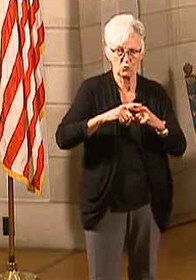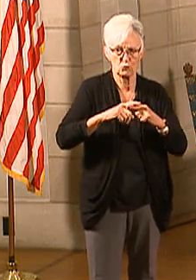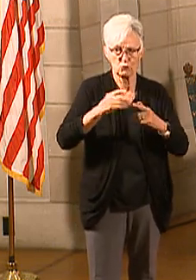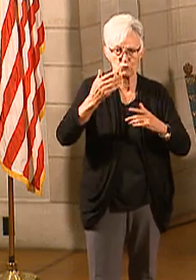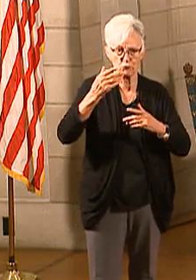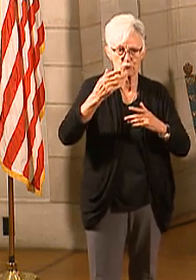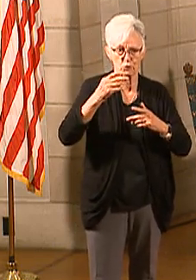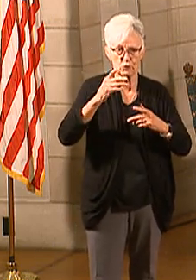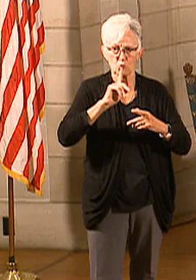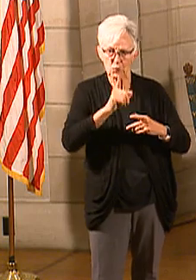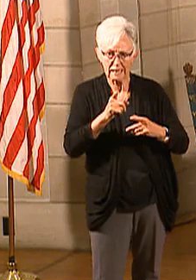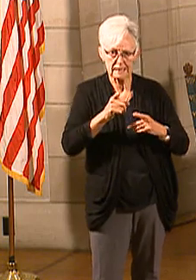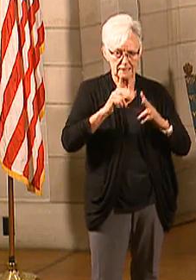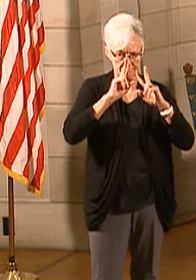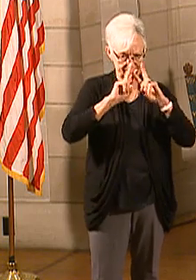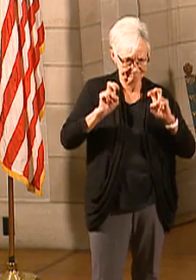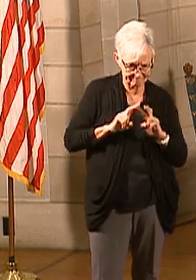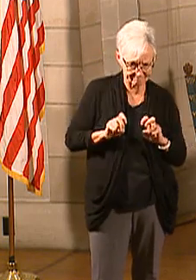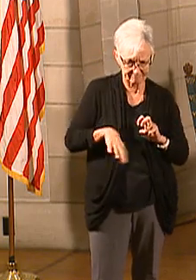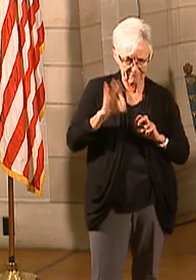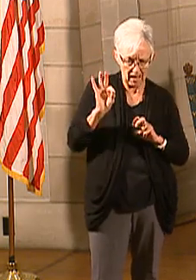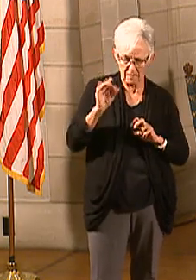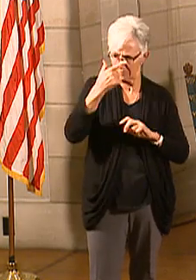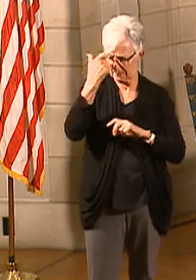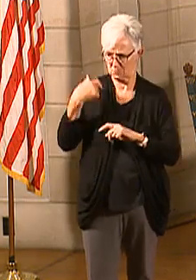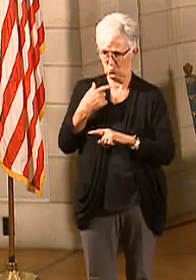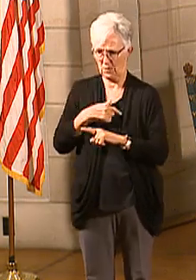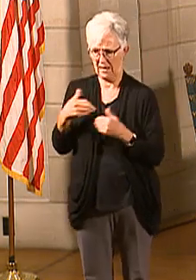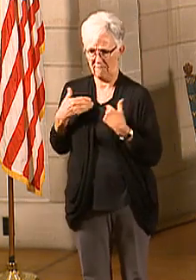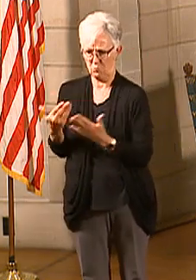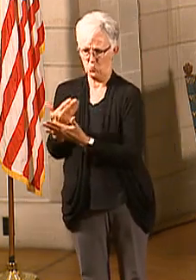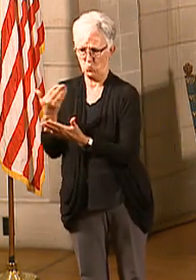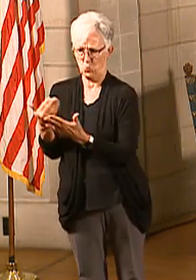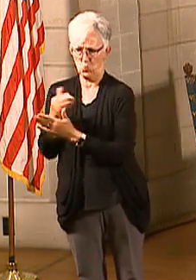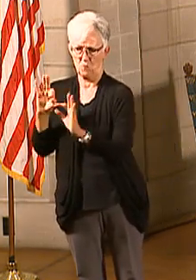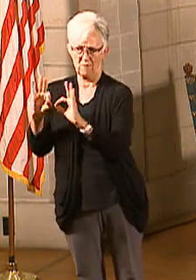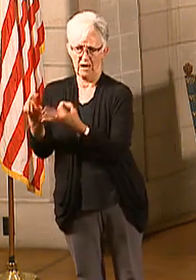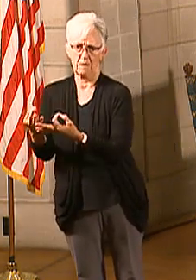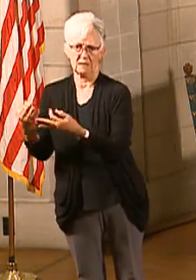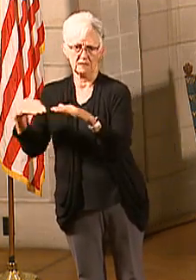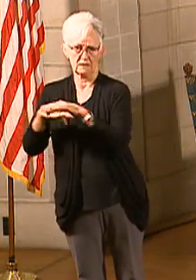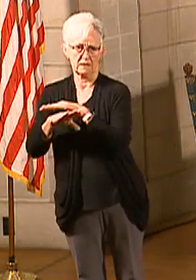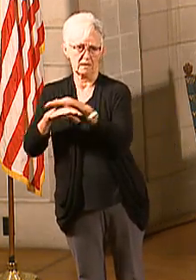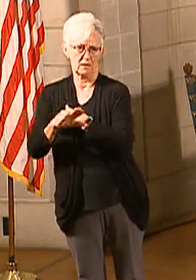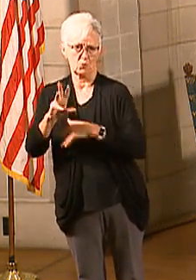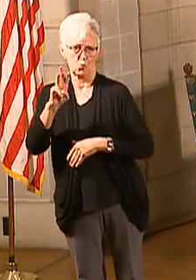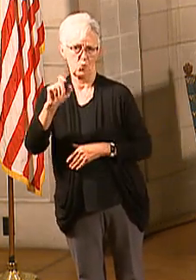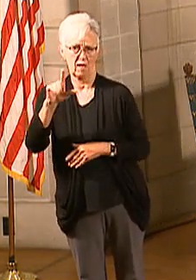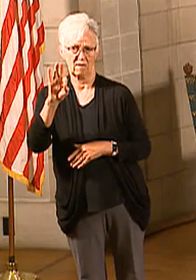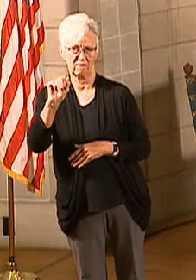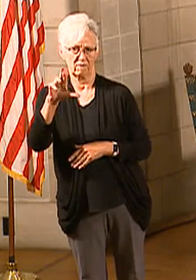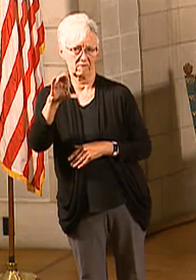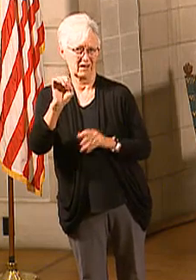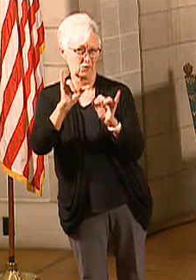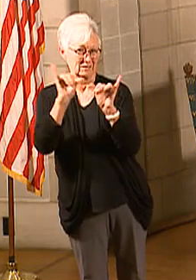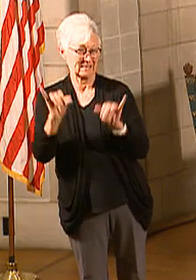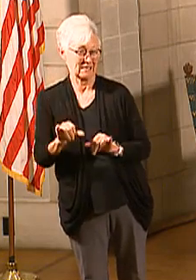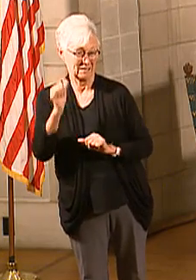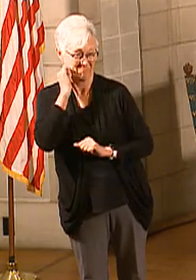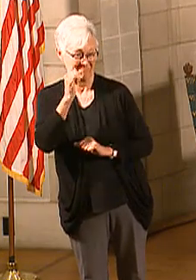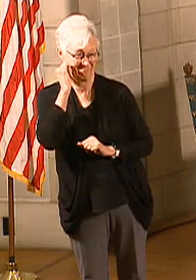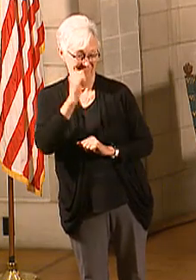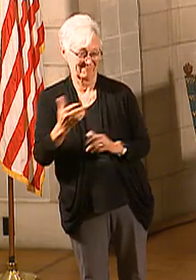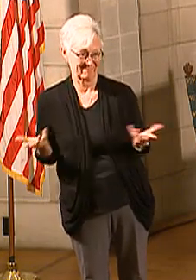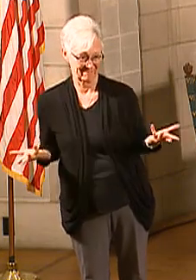out. But I will let Stephanie take a shot at, her thoughts on the transition. Thanks, Governor. The